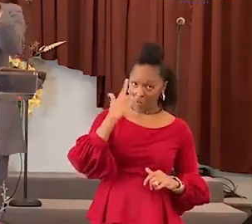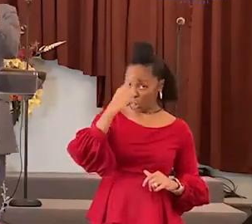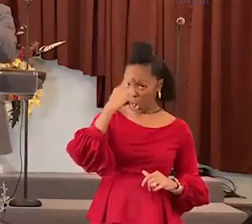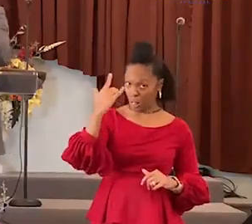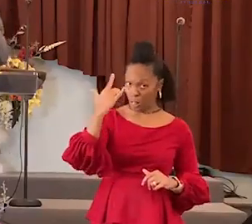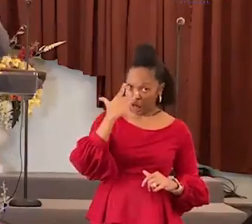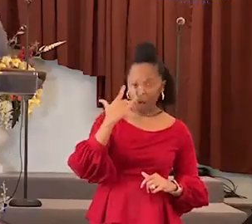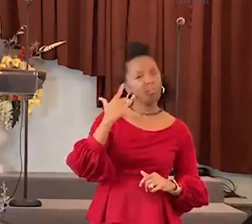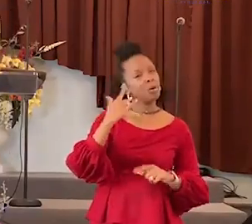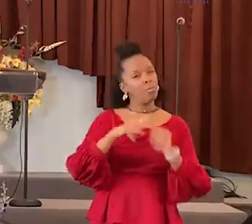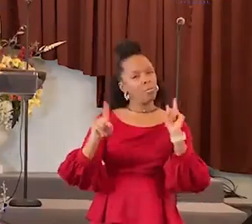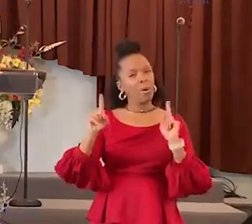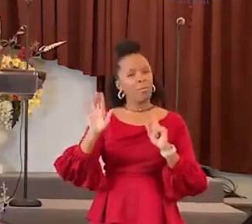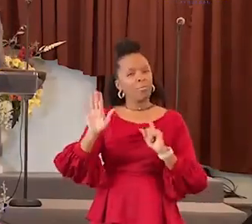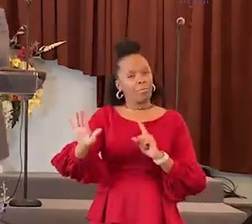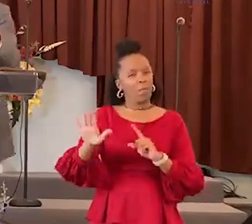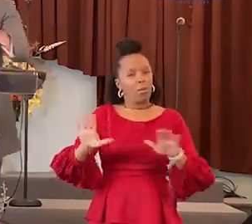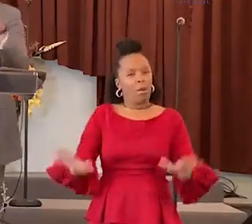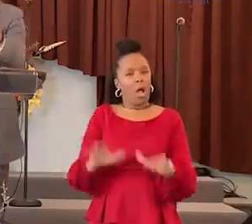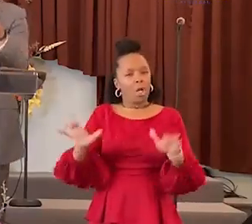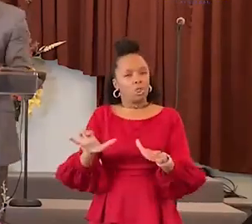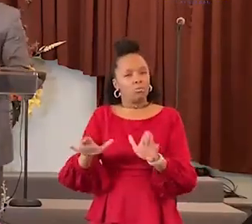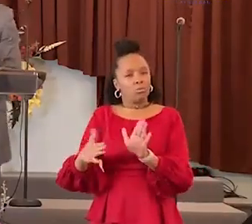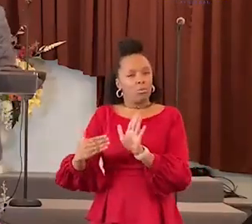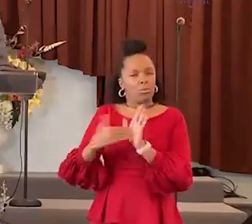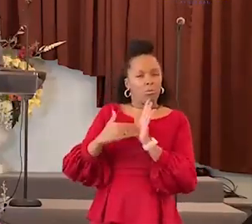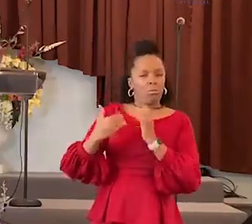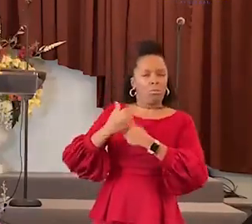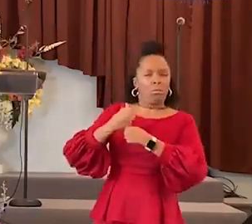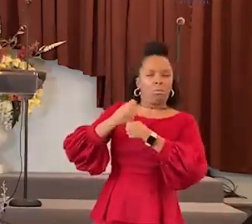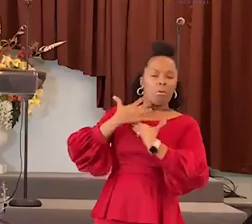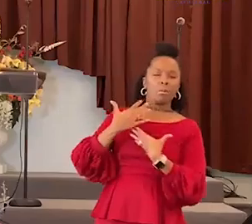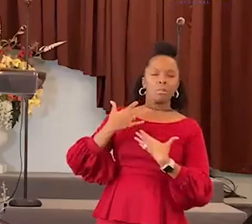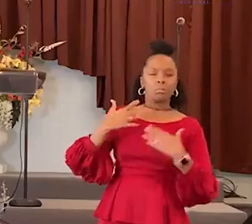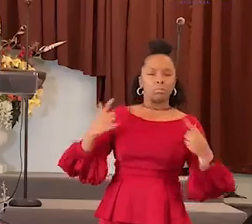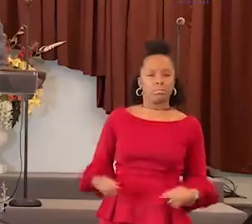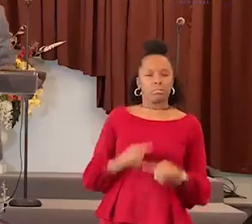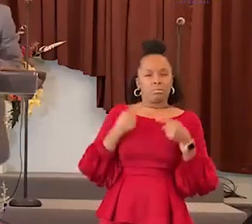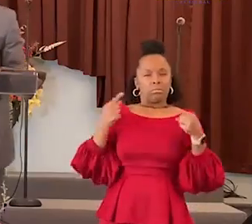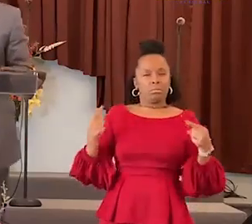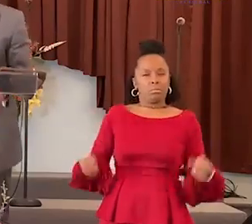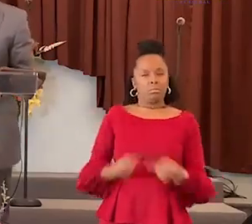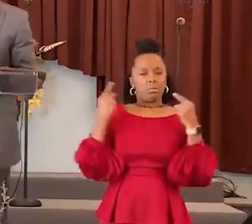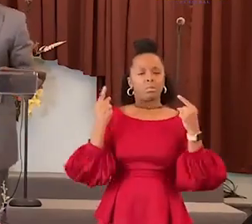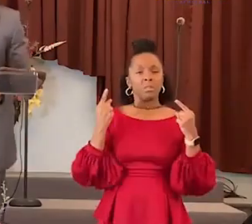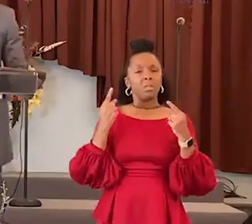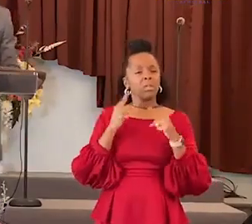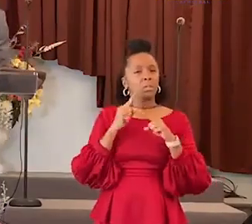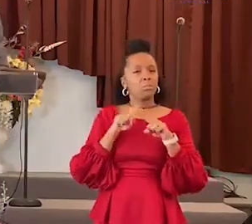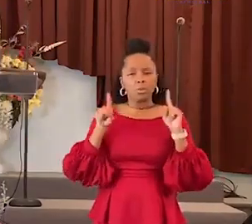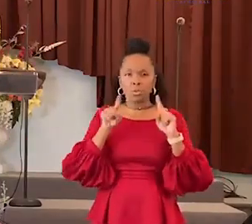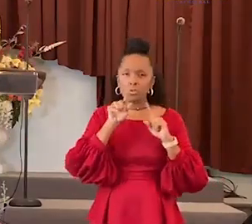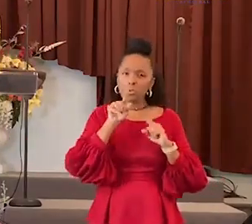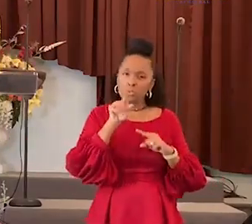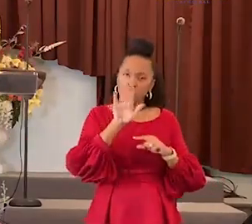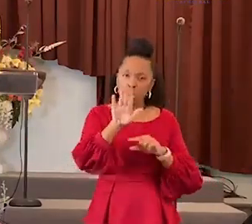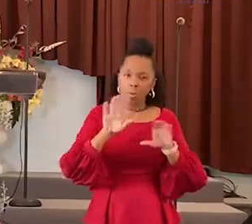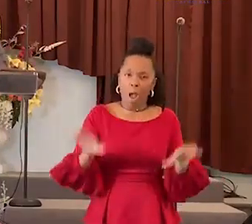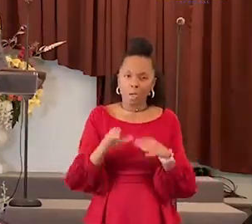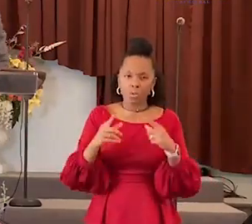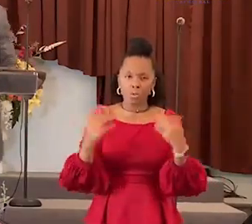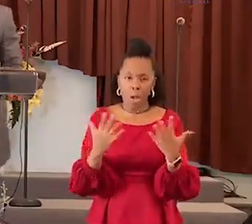enemies, traumatized by negativity that will hurl towards us. But don't you dare give up. You will have